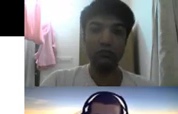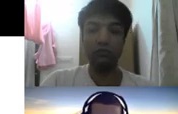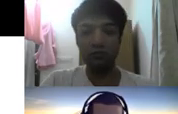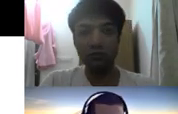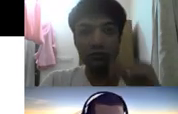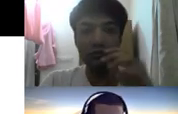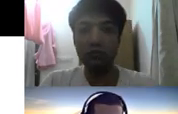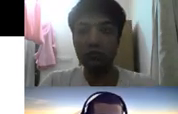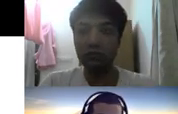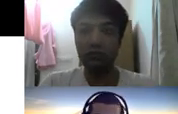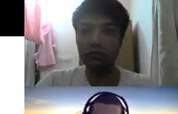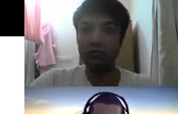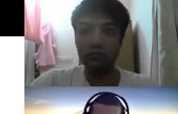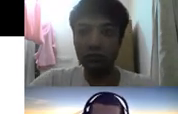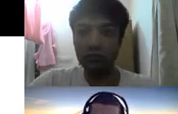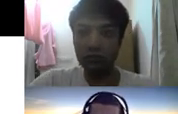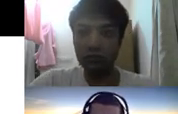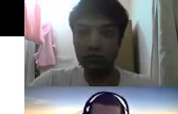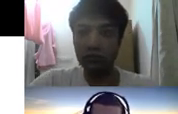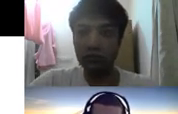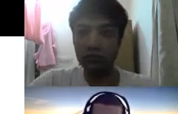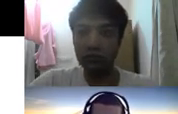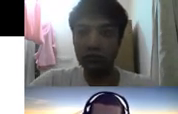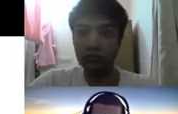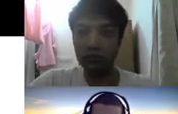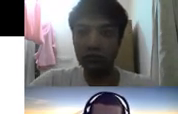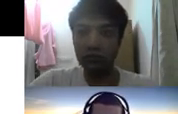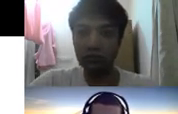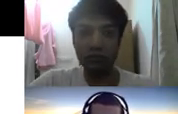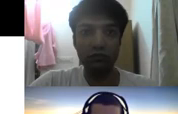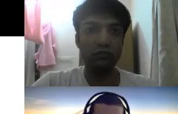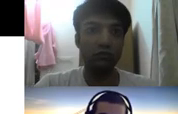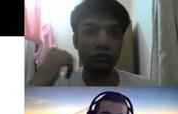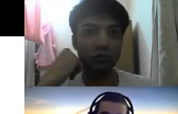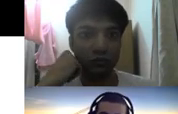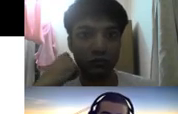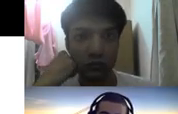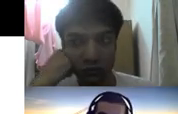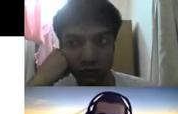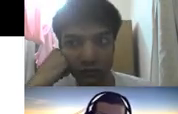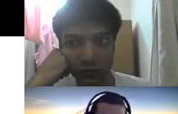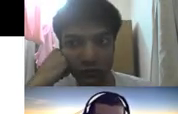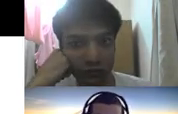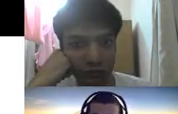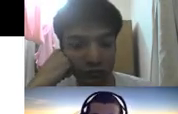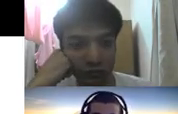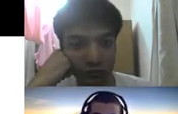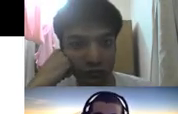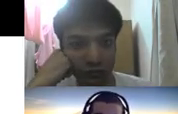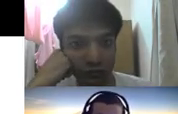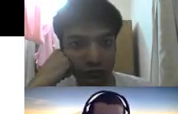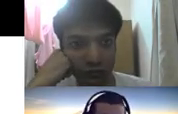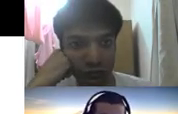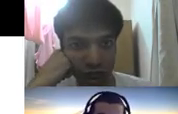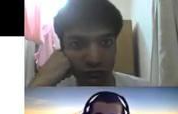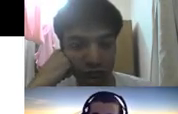to design a real-time sign language model. So something that can work as video frames come and works really, really